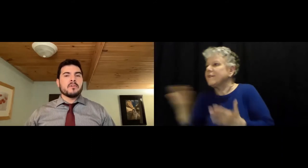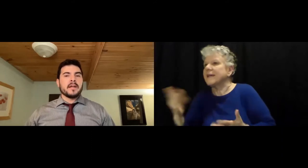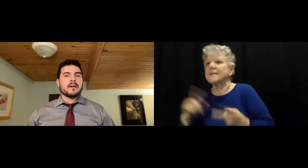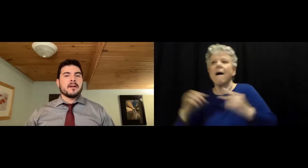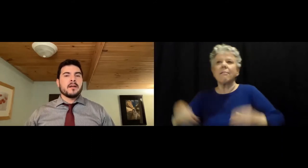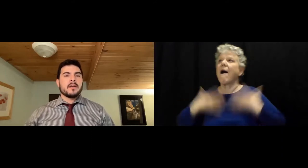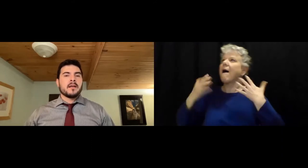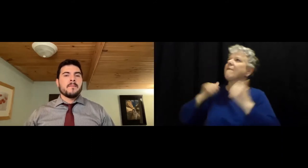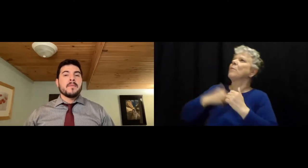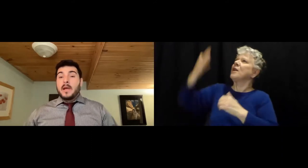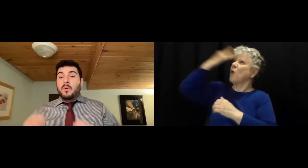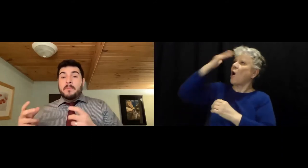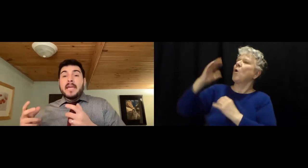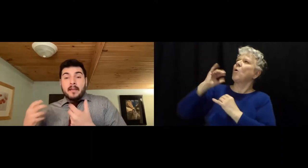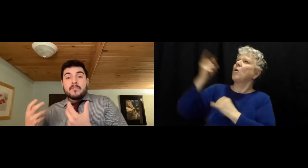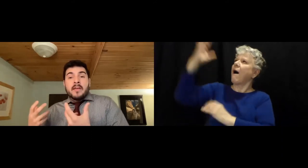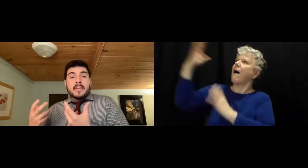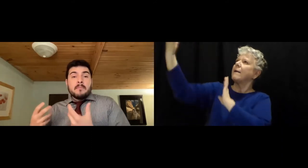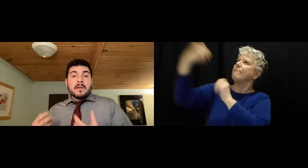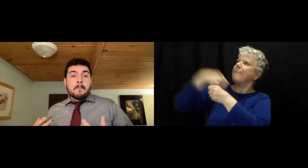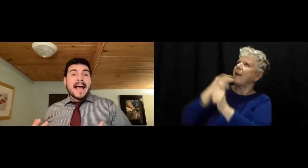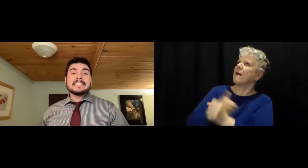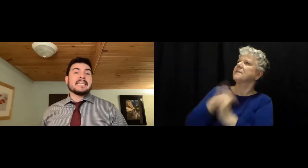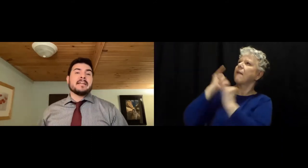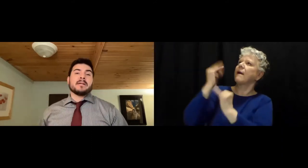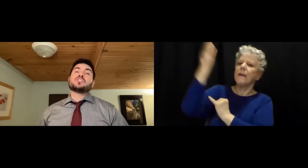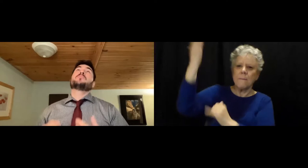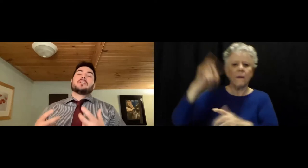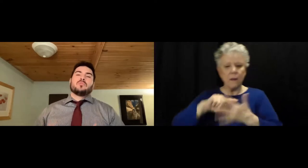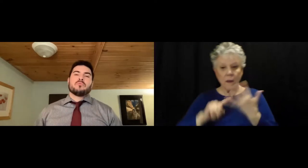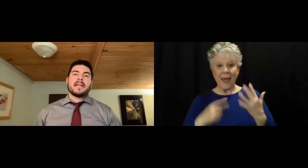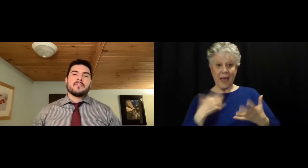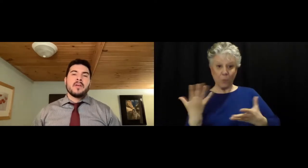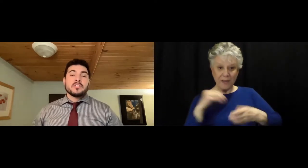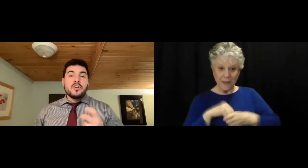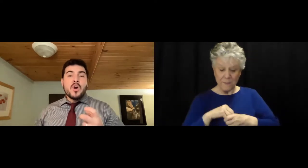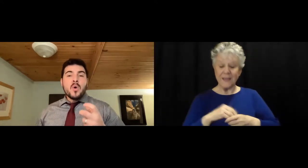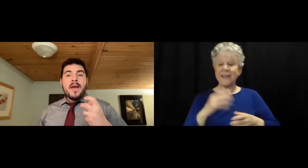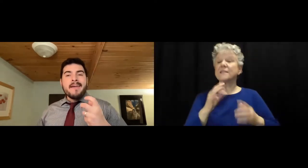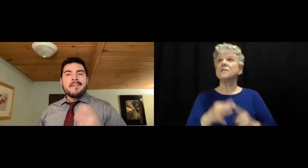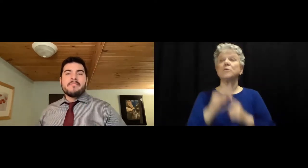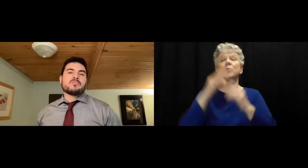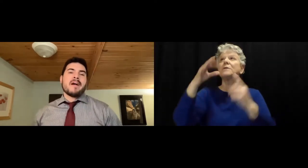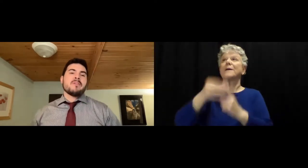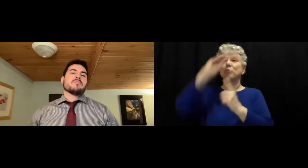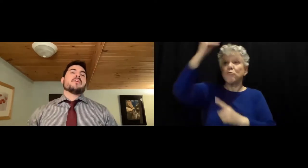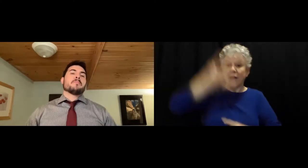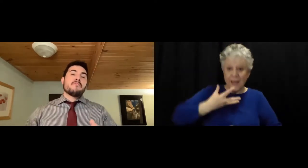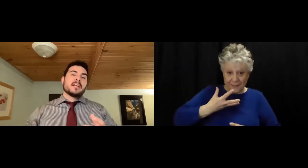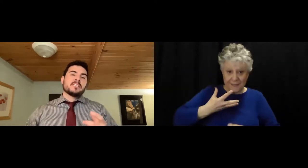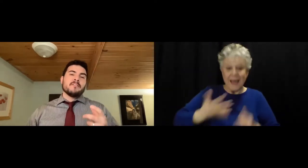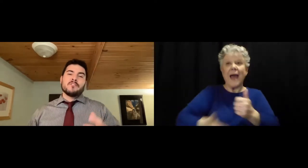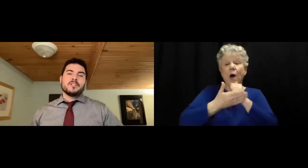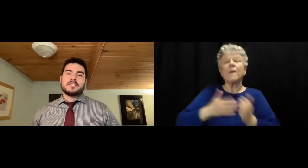of our Creator. And we're beings that can be capacitated by supernatural grace to know and love the triune God,